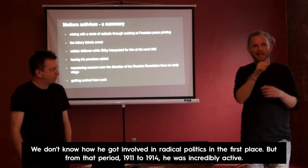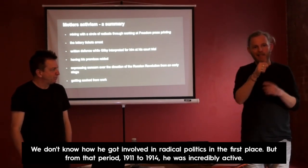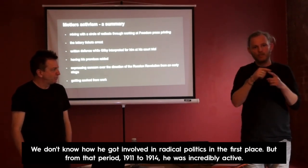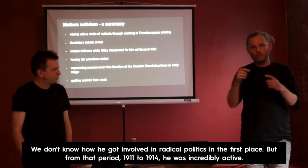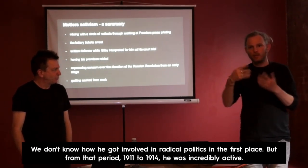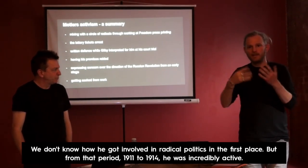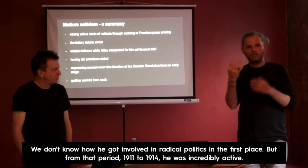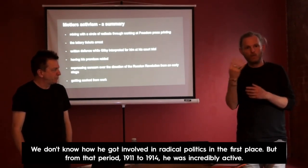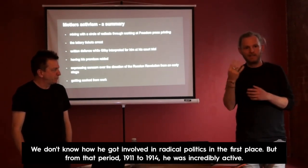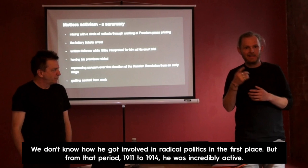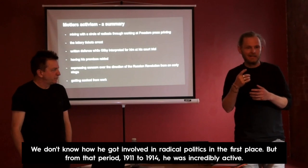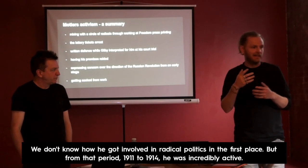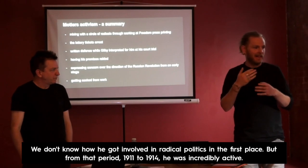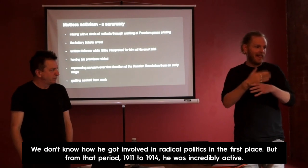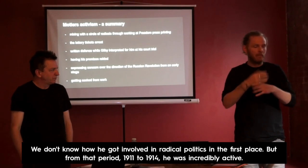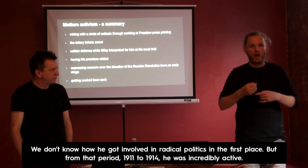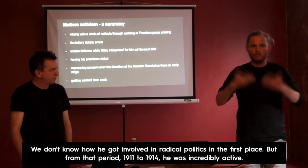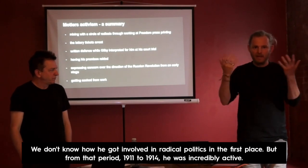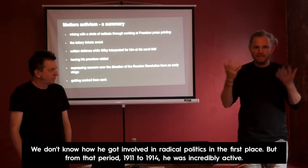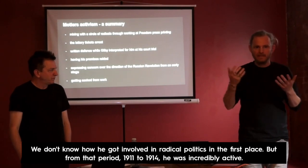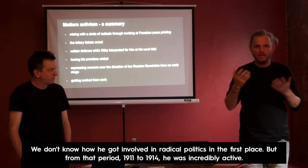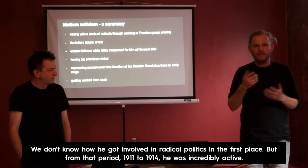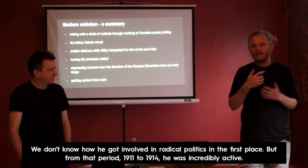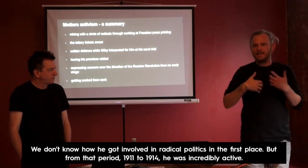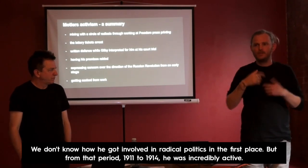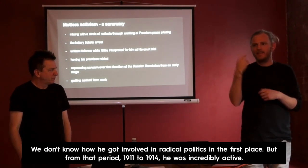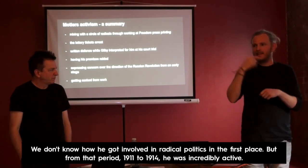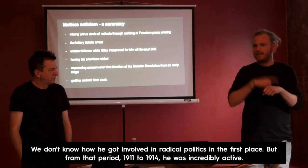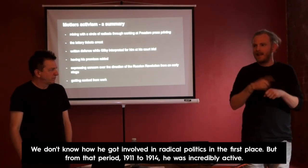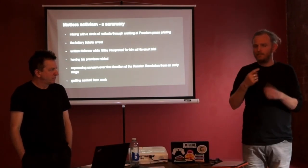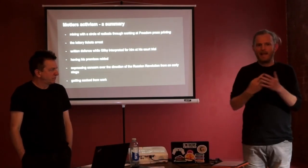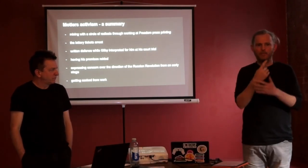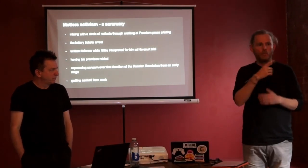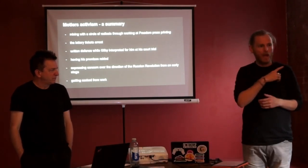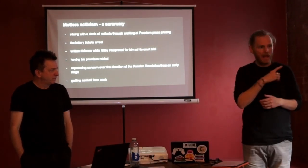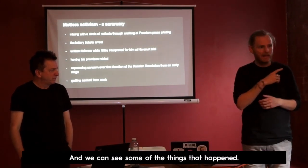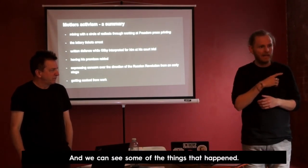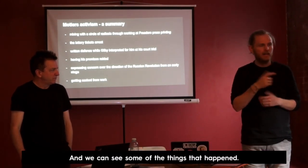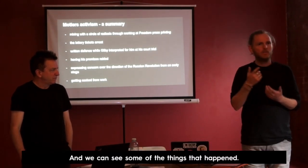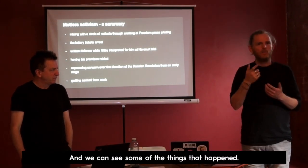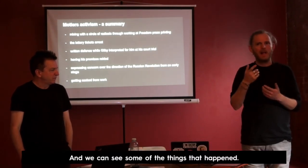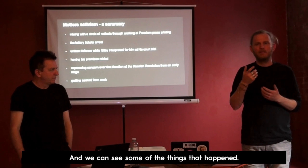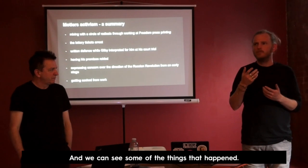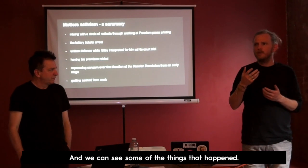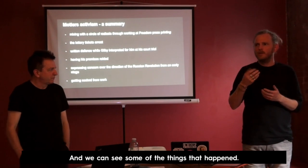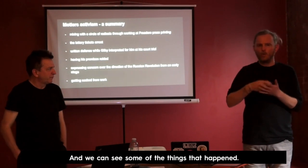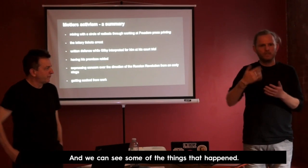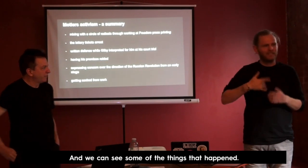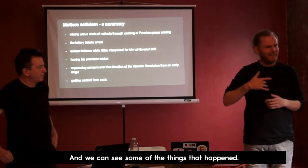place, but from that period, 1911 to 14, he was incredibly active, and we can see some things that